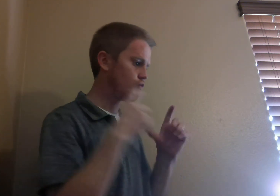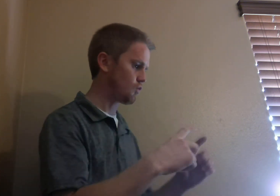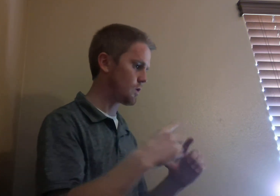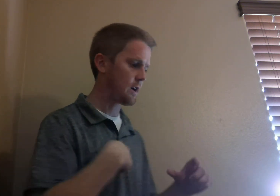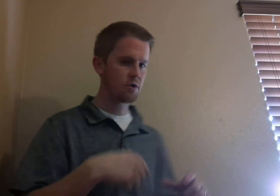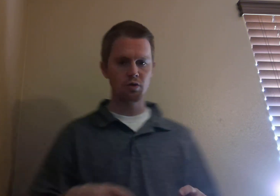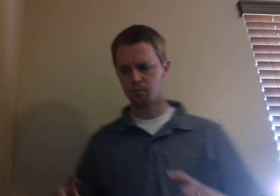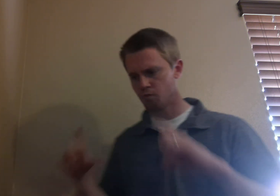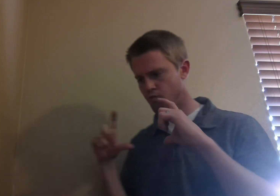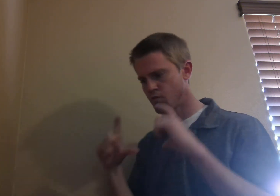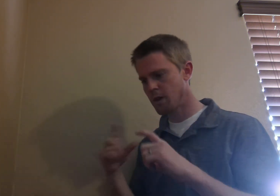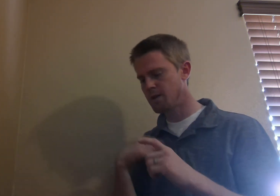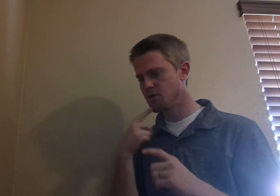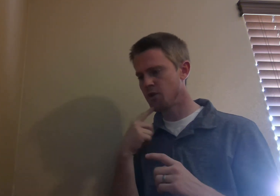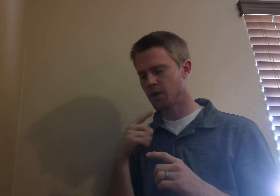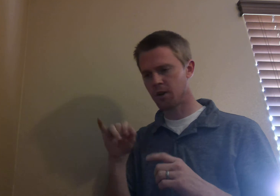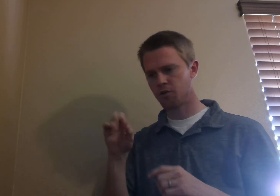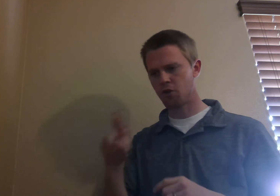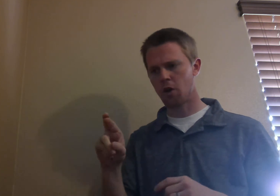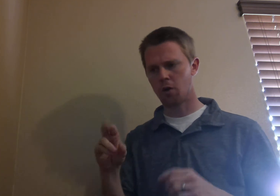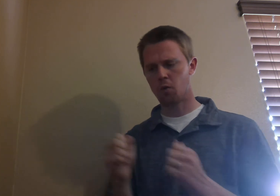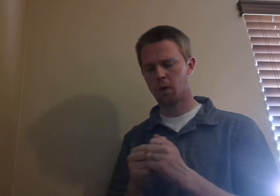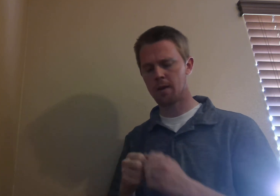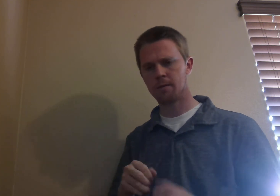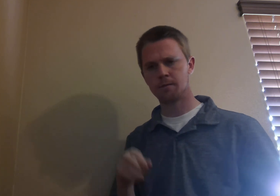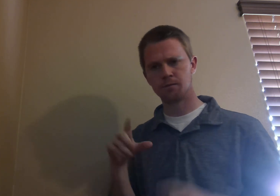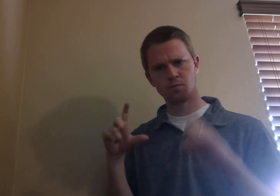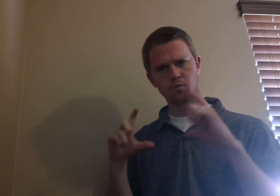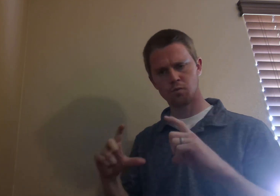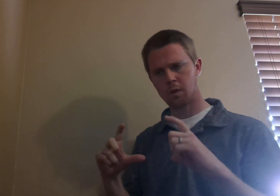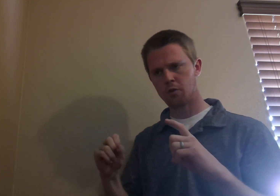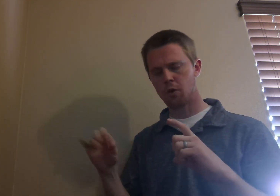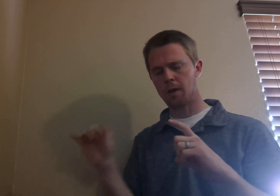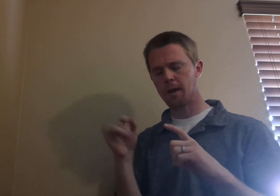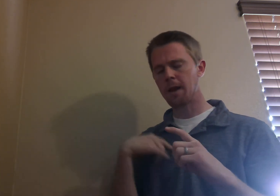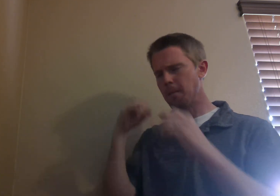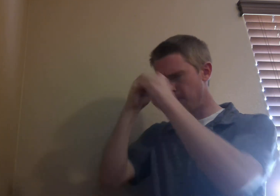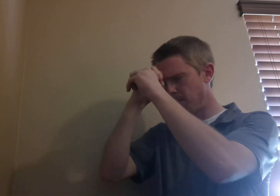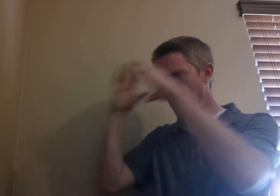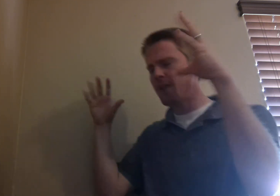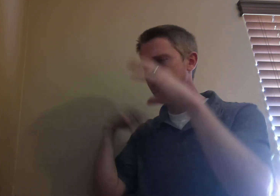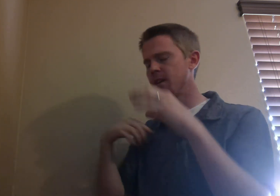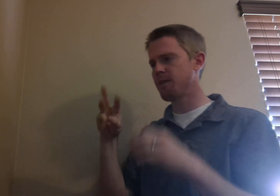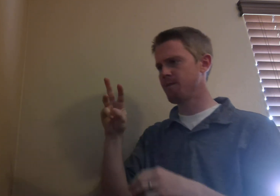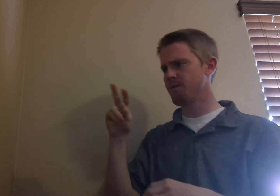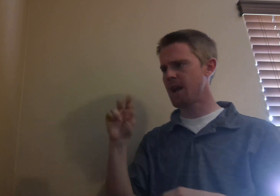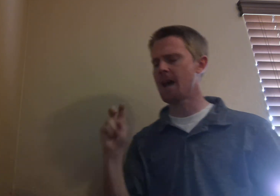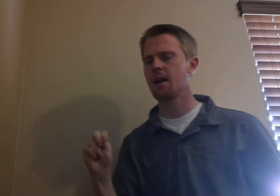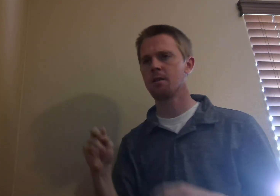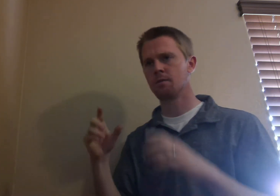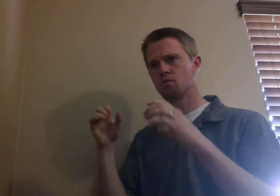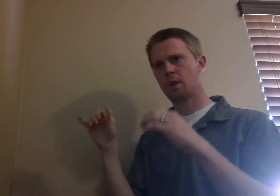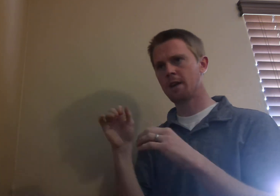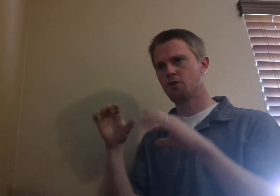you I was going to bring this jar earlier? Remember that? So it's like this. Imagine this entire van is just like this jar. And all the